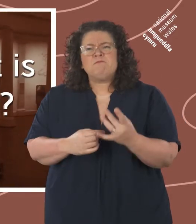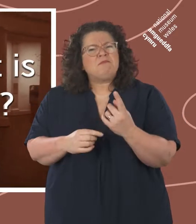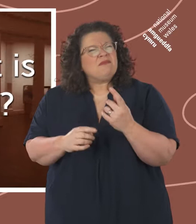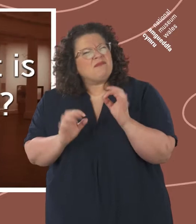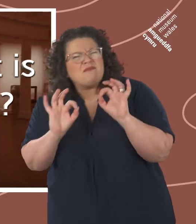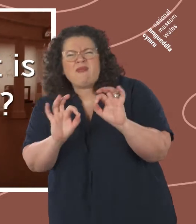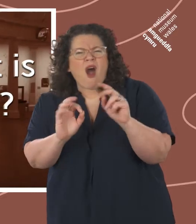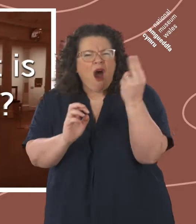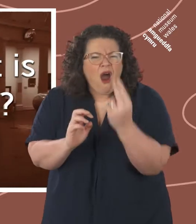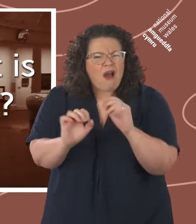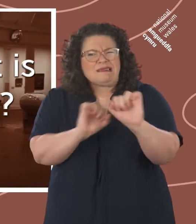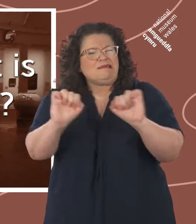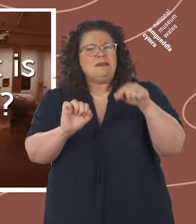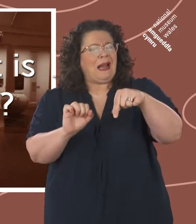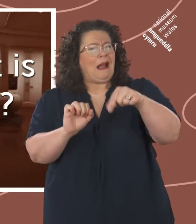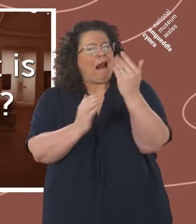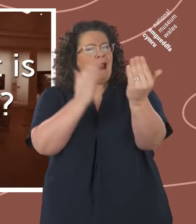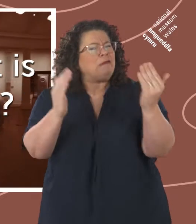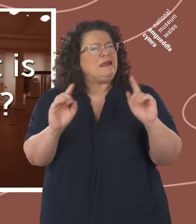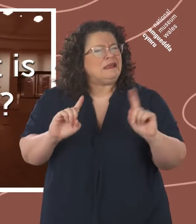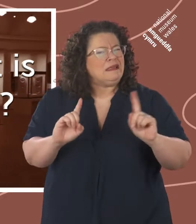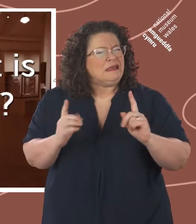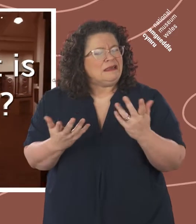What type of art is in the galleries?